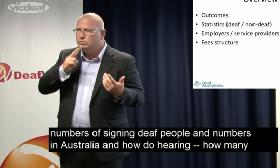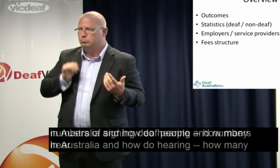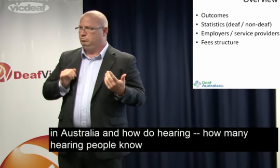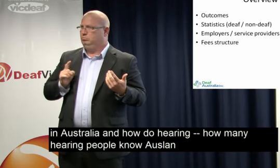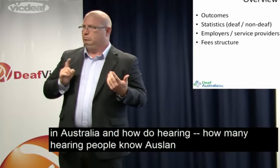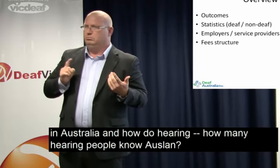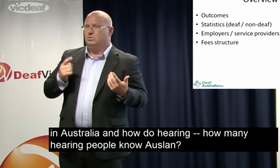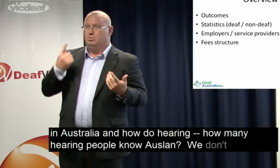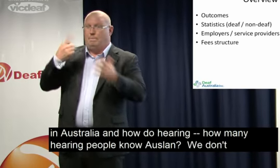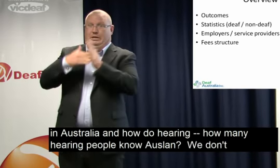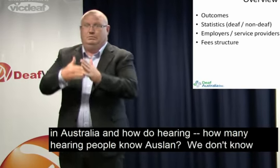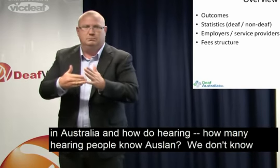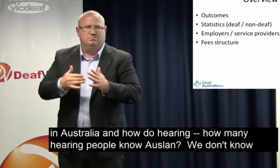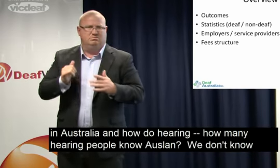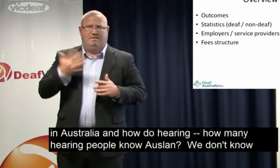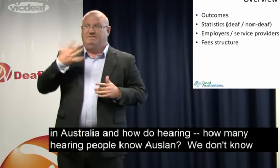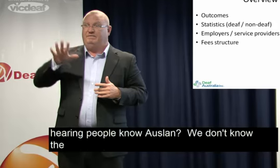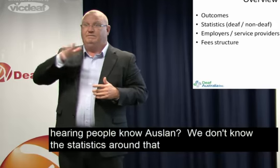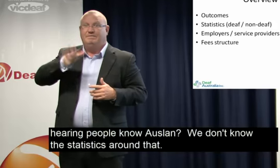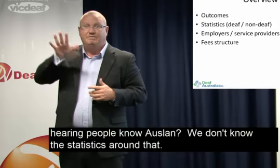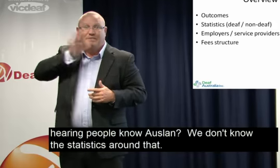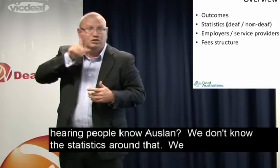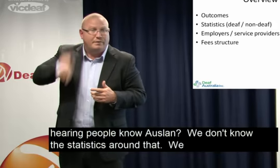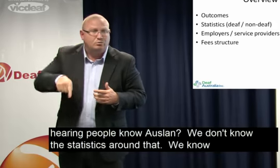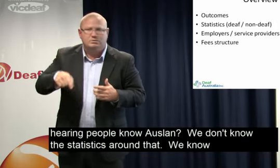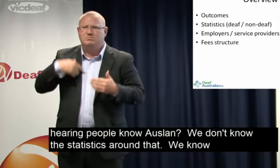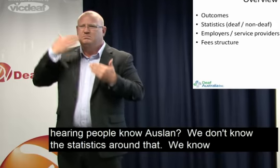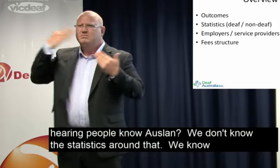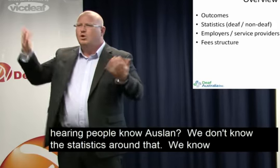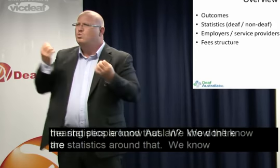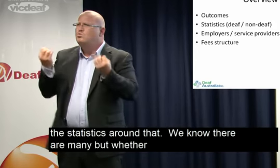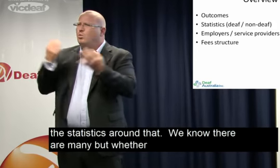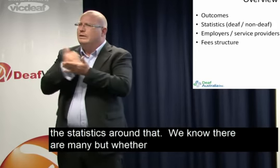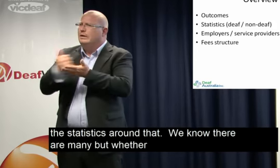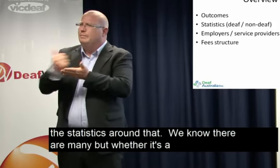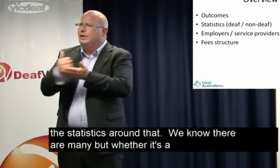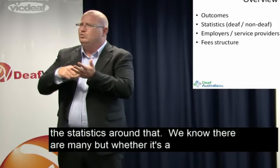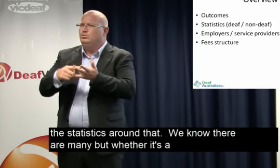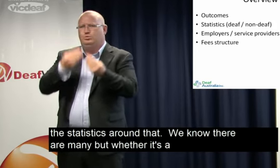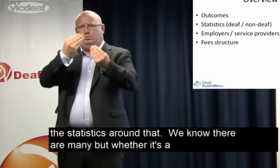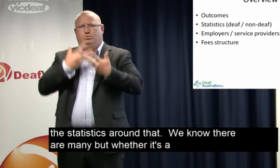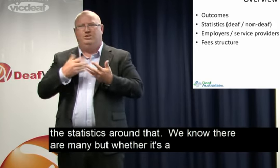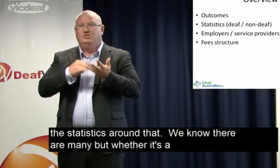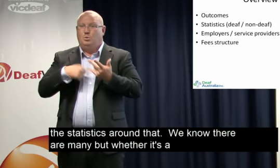it's 1,000, 200, a million, or 500,000, we really don't have an idea. There's no accurate